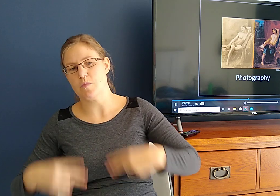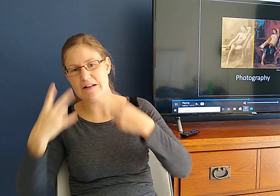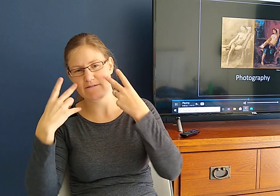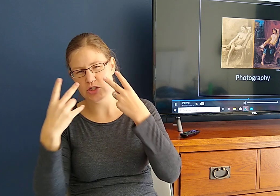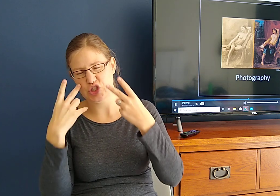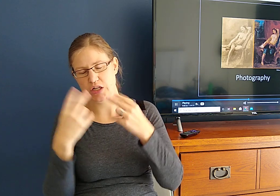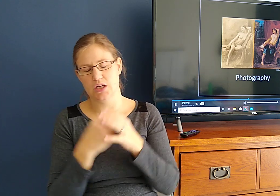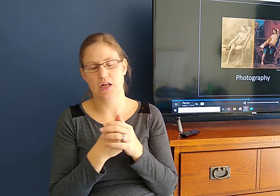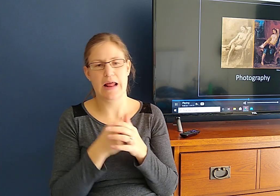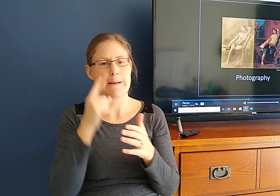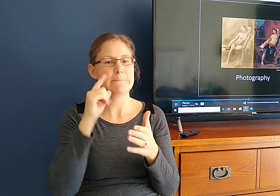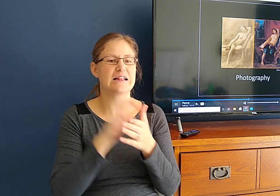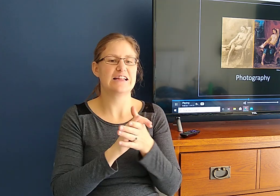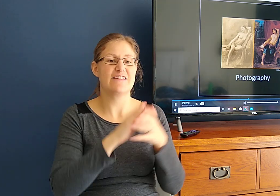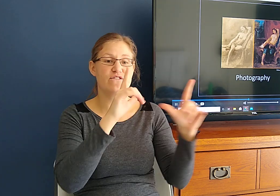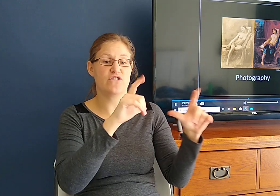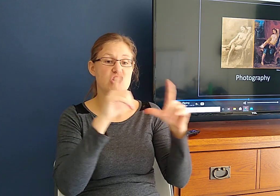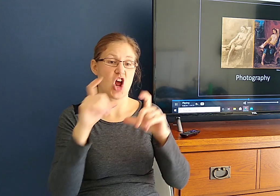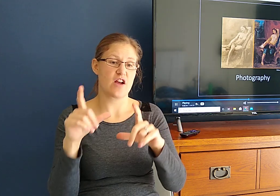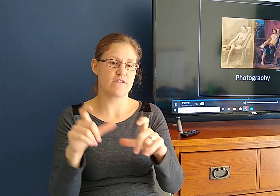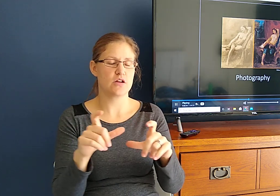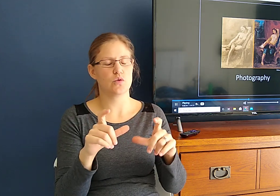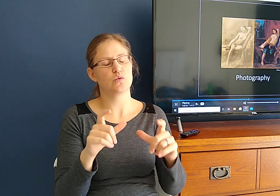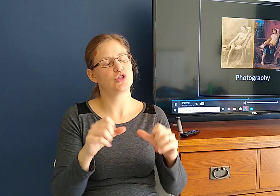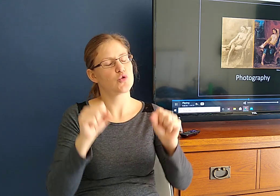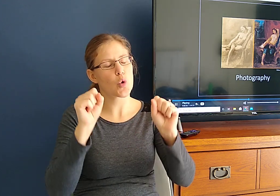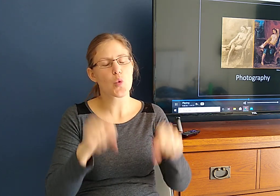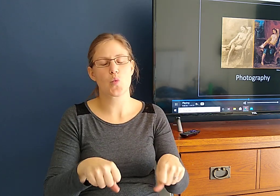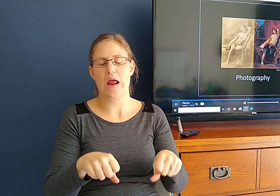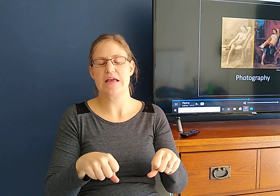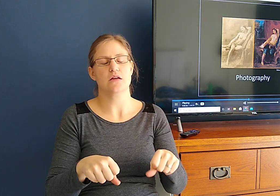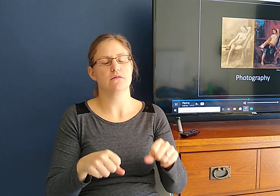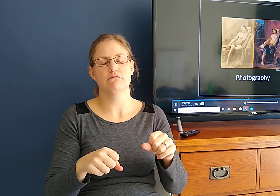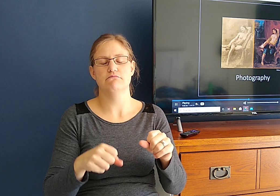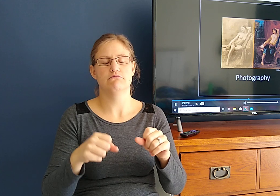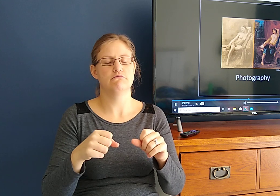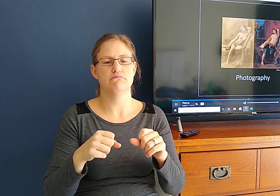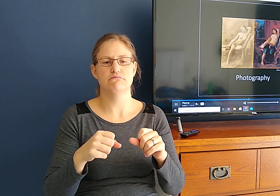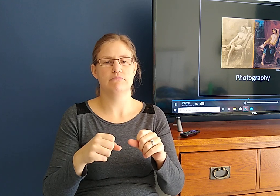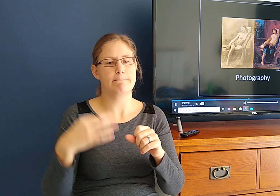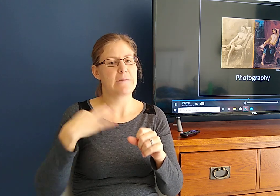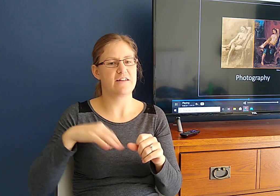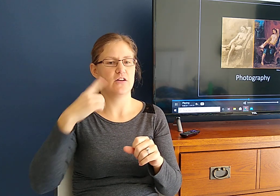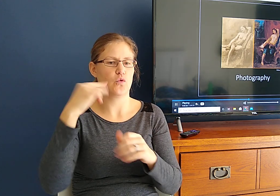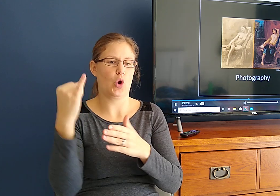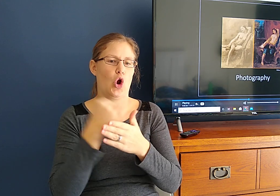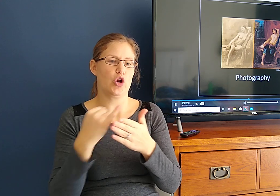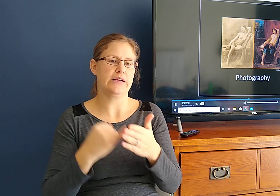believed photography to be of great potential and benefit to artists.